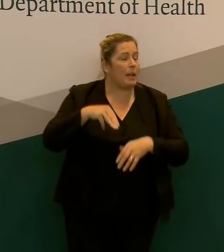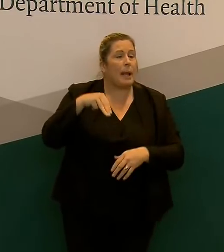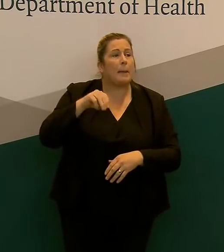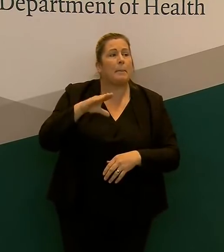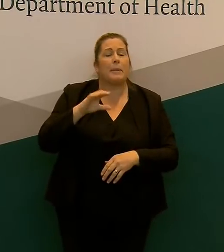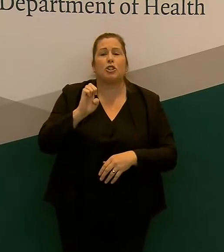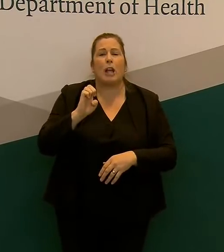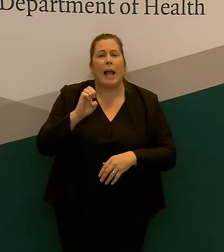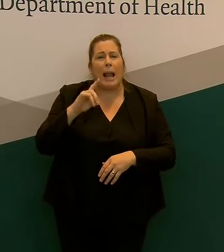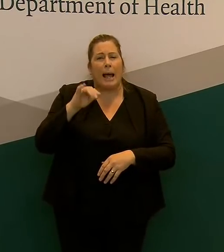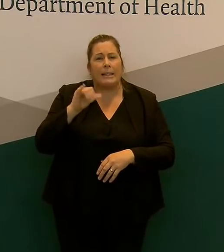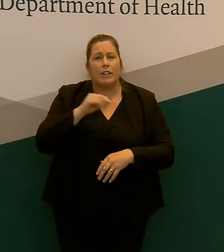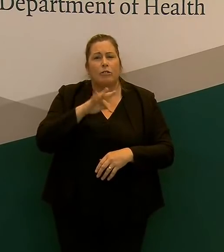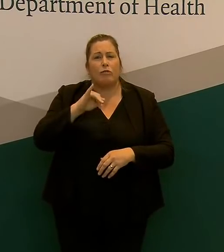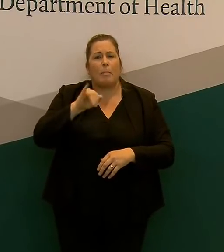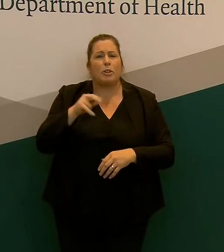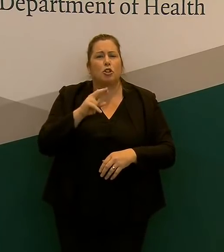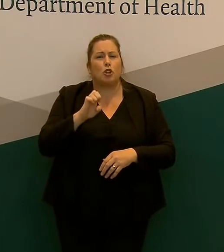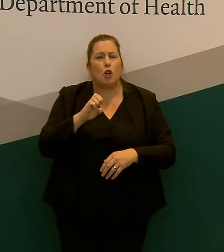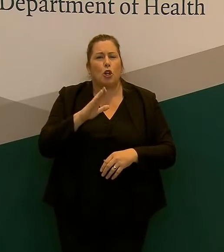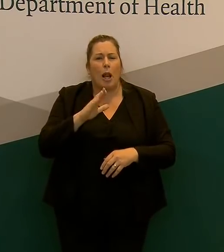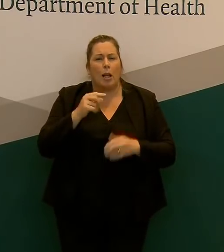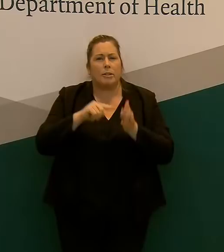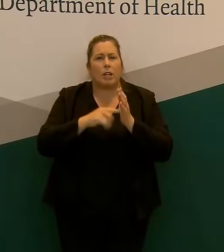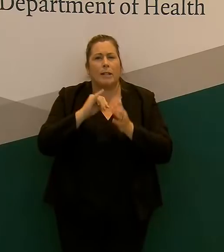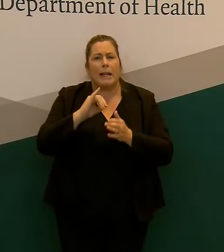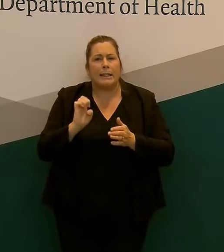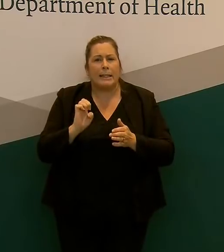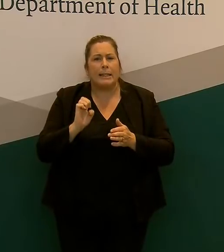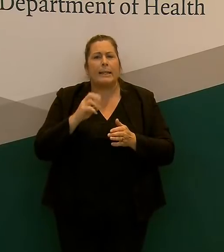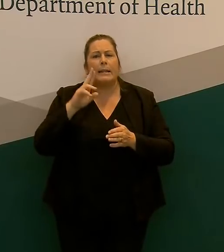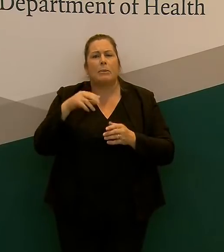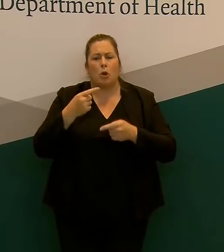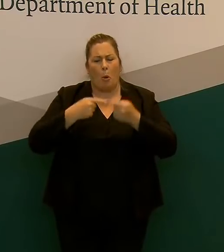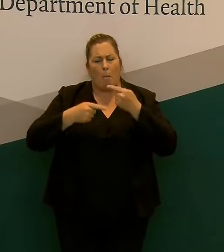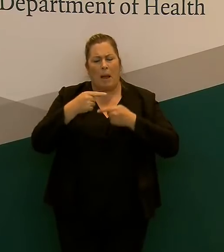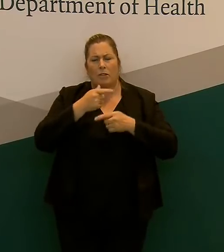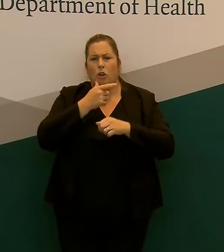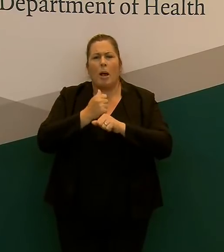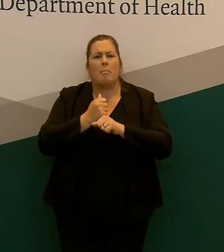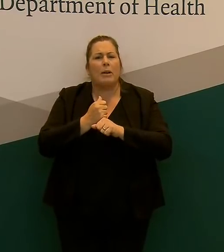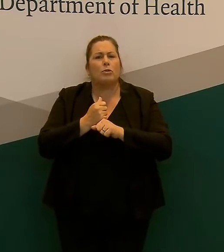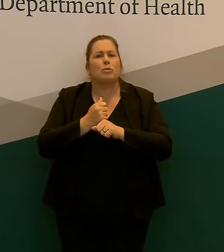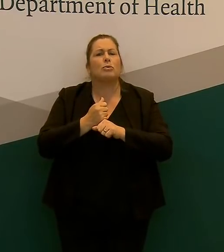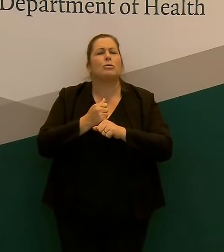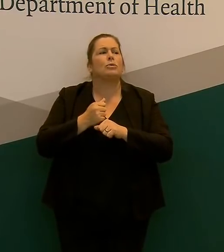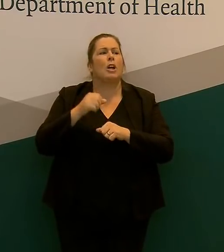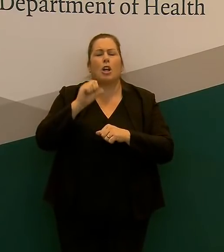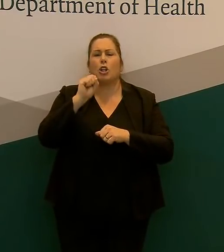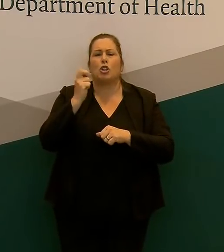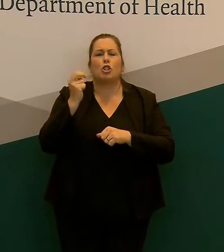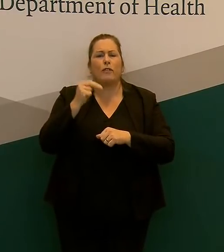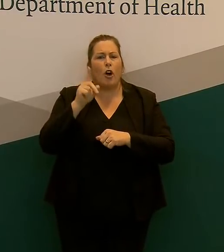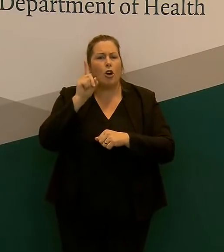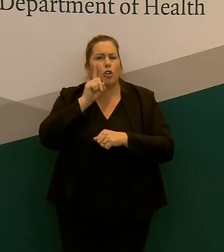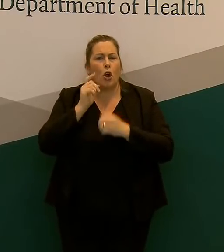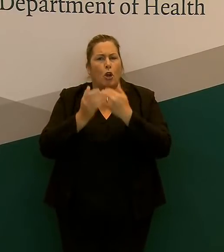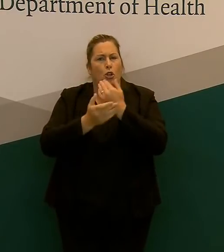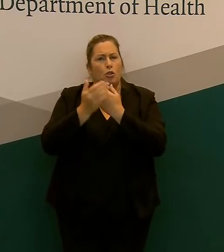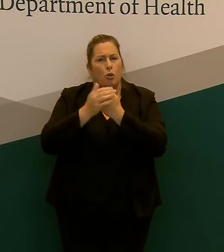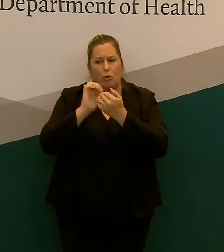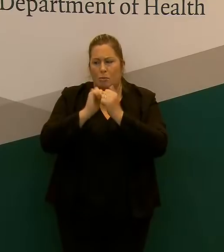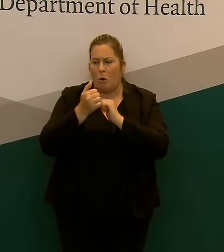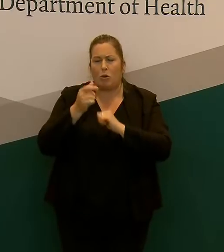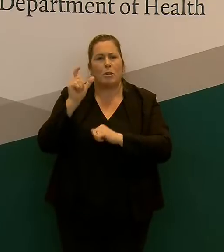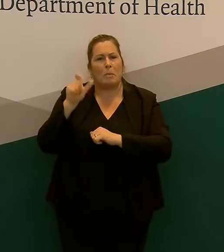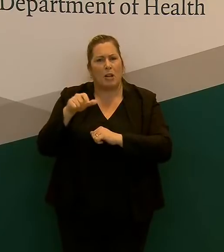thejournal.ie. If we can come back to what you were saying there about the experience of Siobhan, who spoke earlier in the week, and the longer term impact,